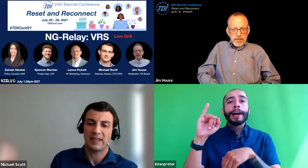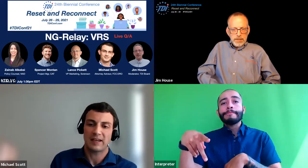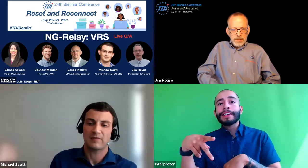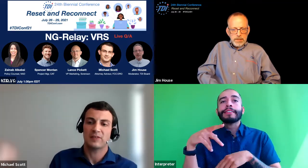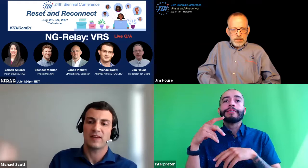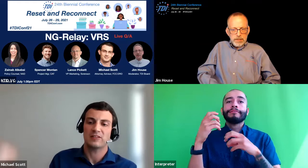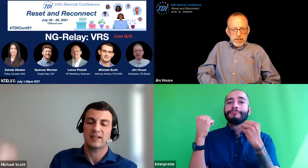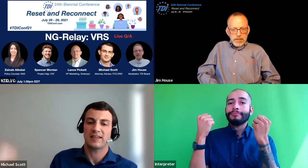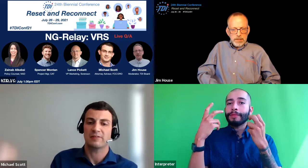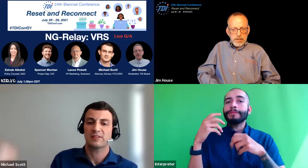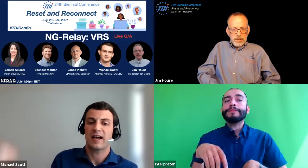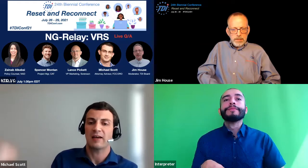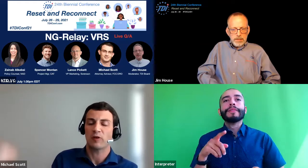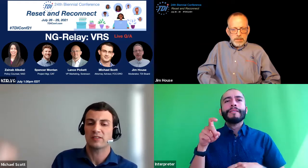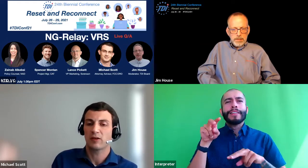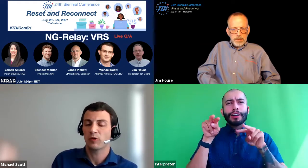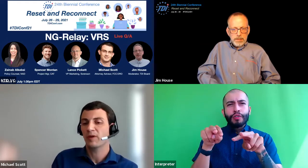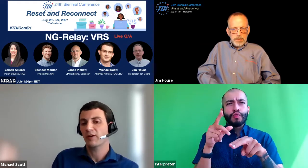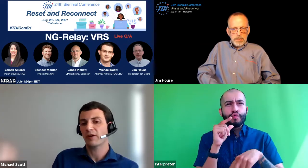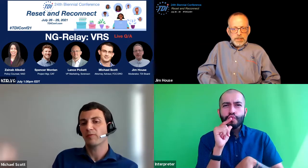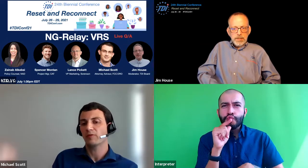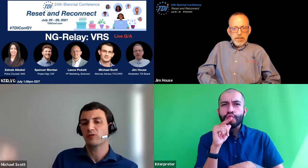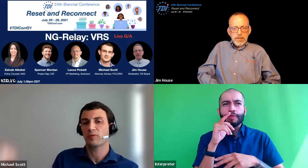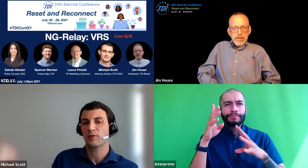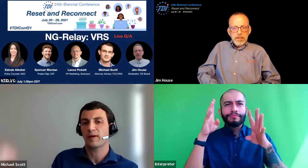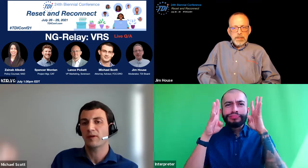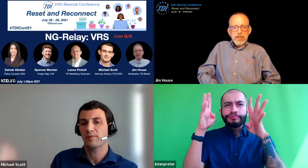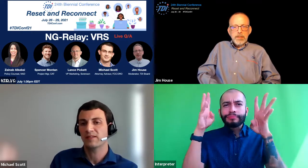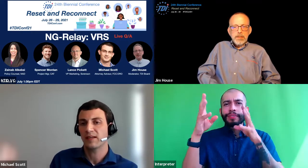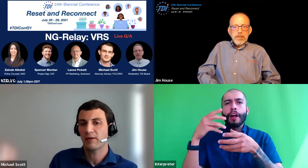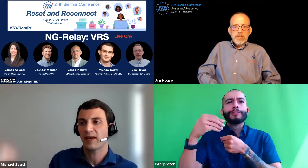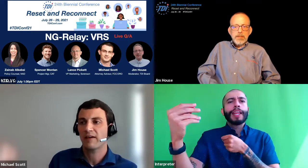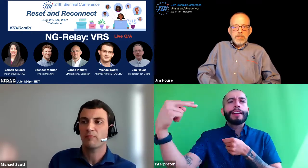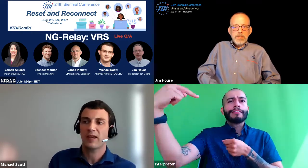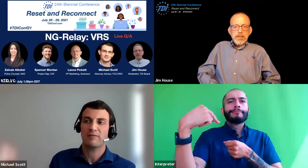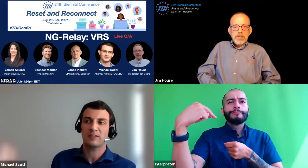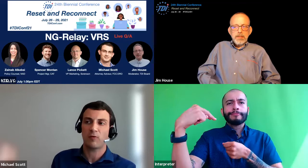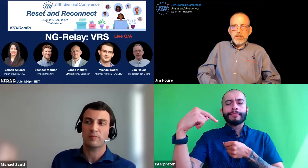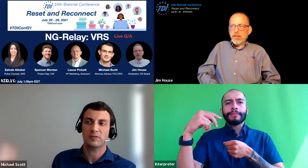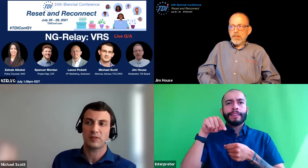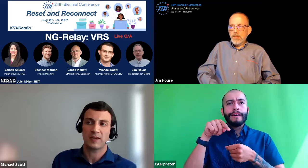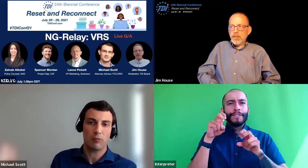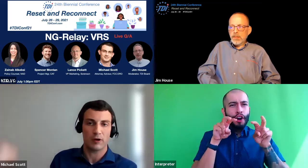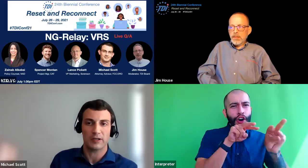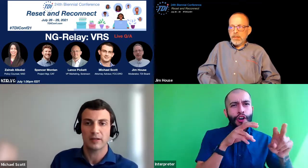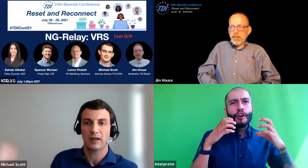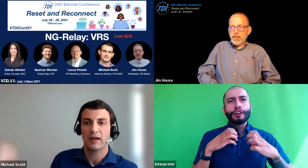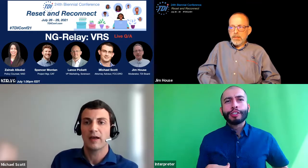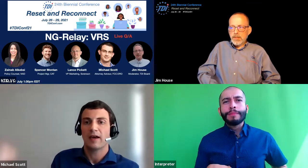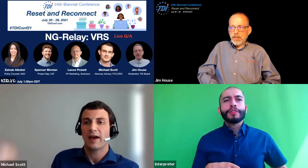who's doing the kind of innovation on the outside, what are we hearing from consumers about what's missing, and we have these forms for the